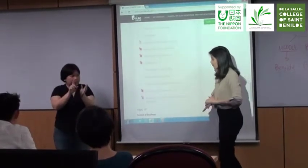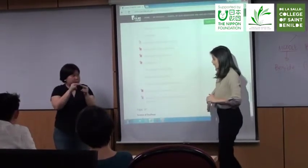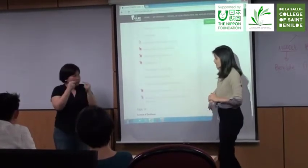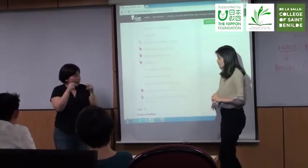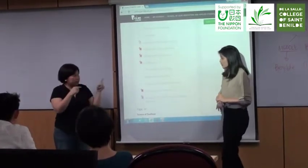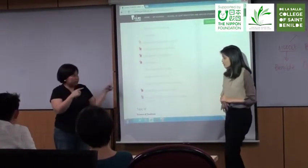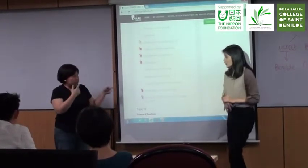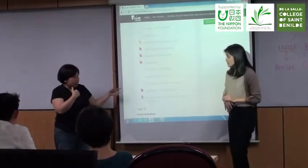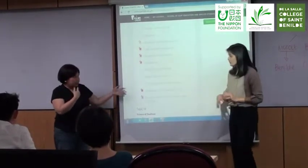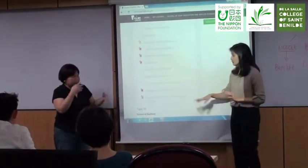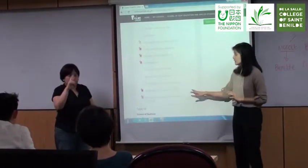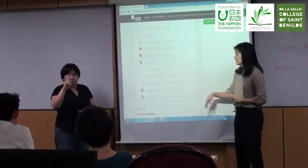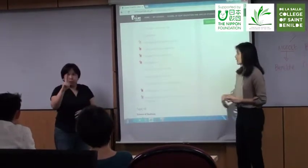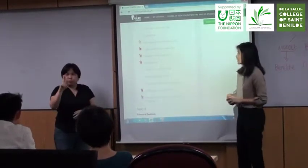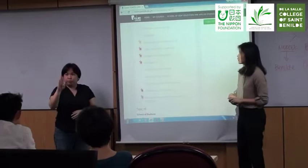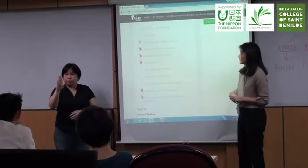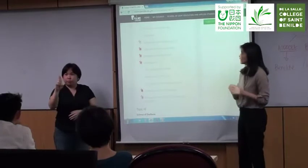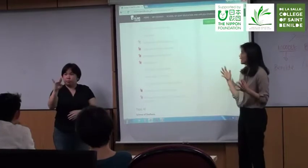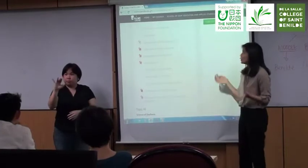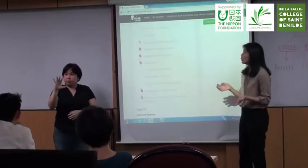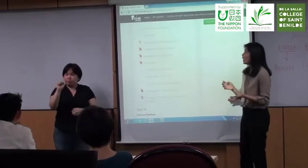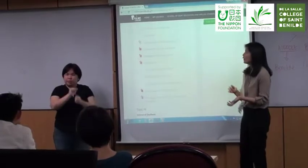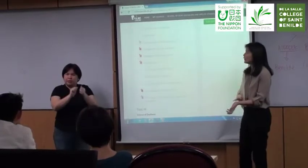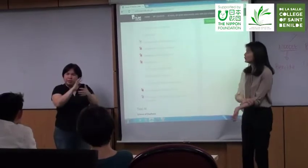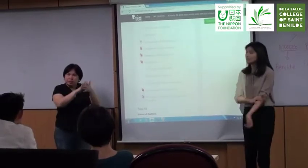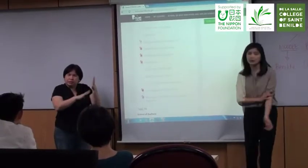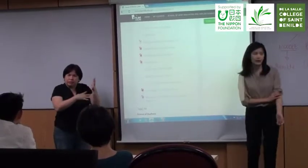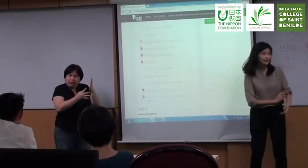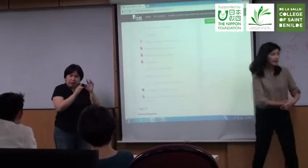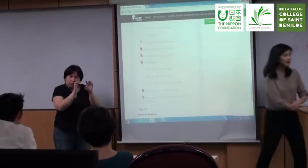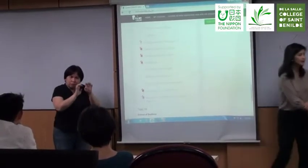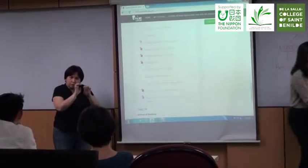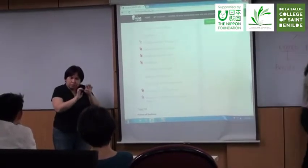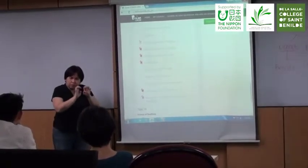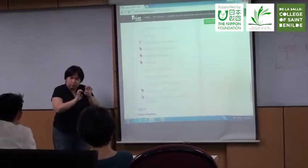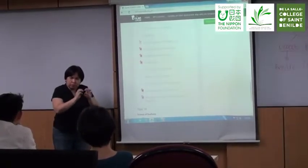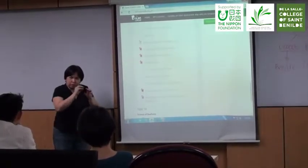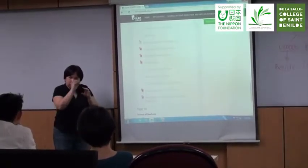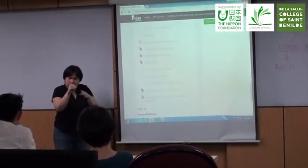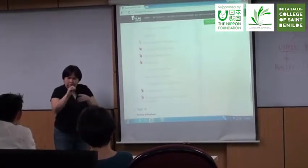Your rubrics, you can also put it in there so that they know how they will be graded.